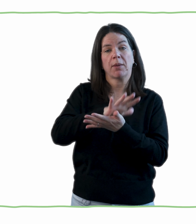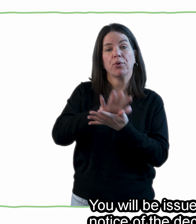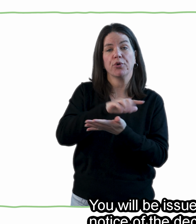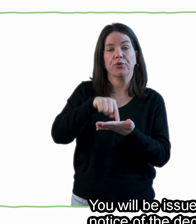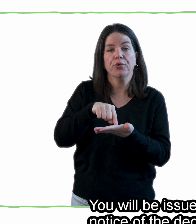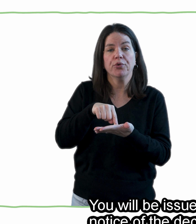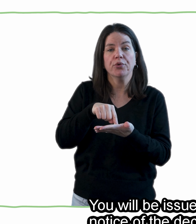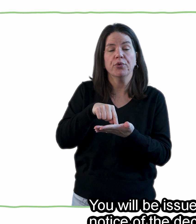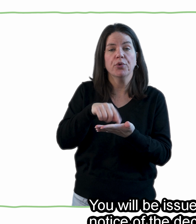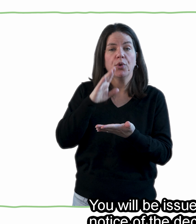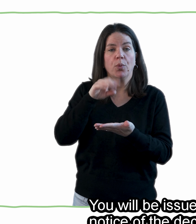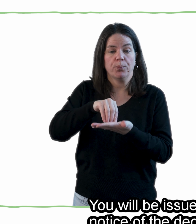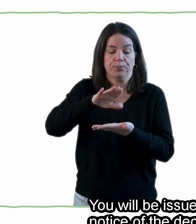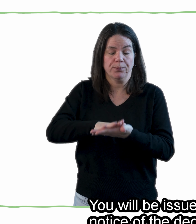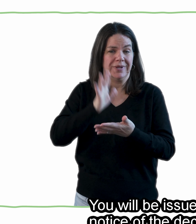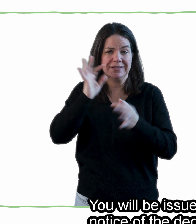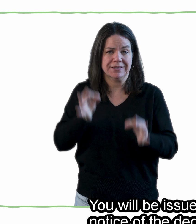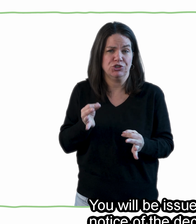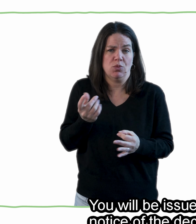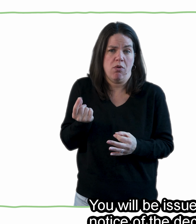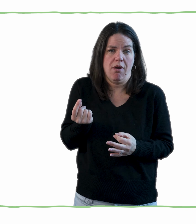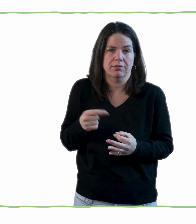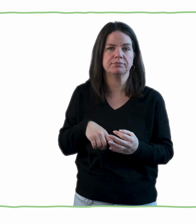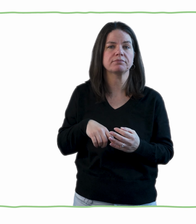You will be issued a written notice of the decision.